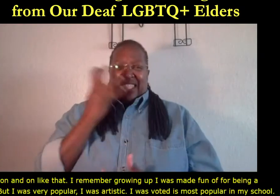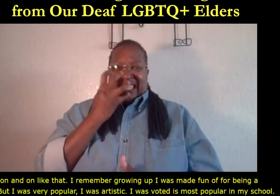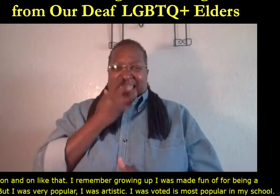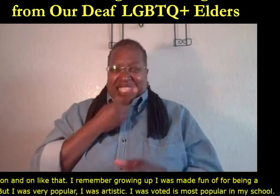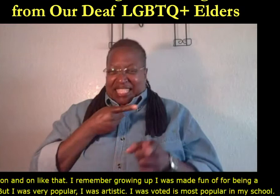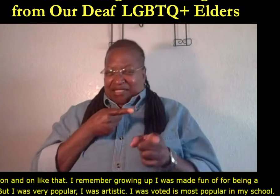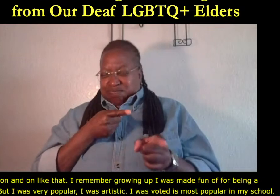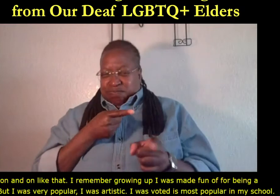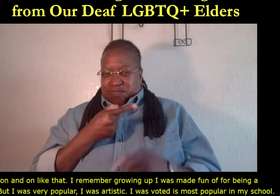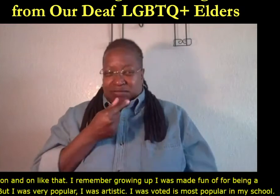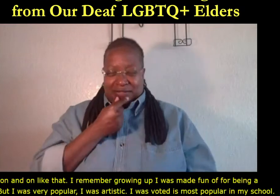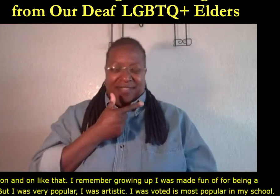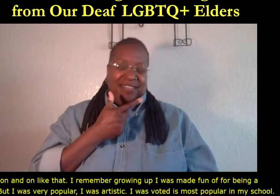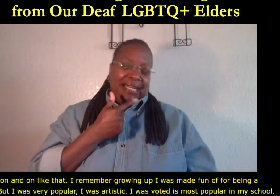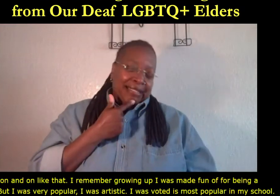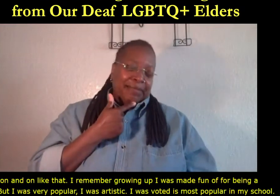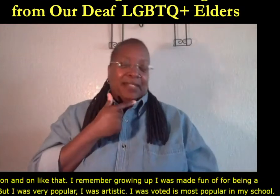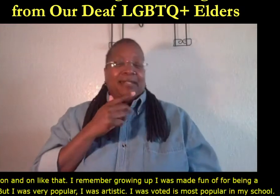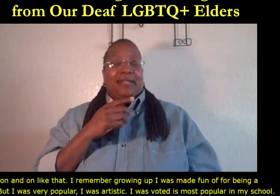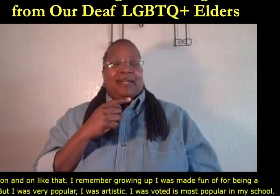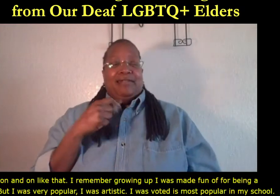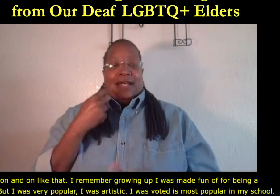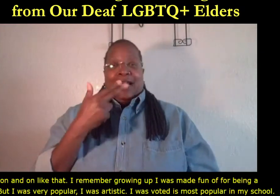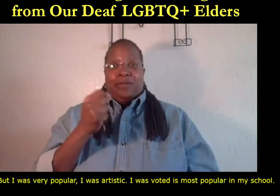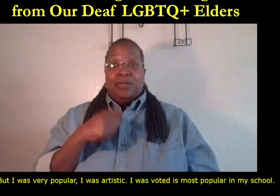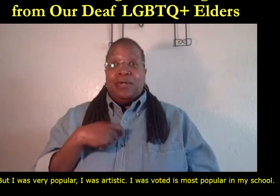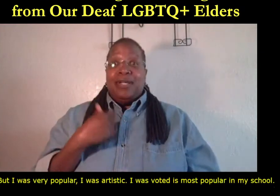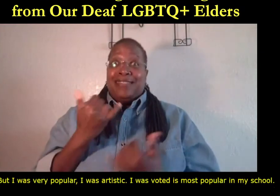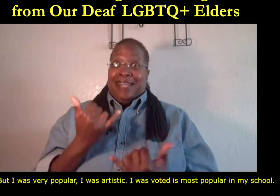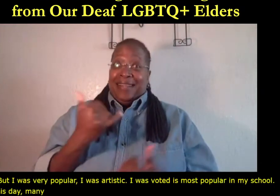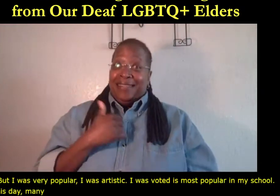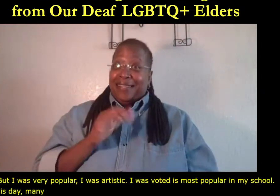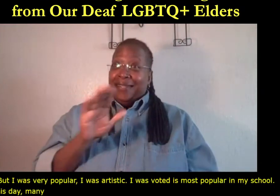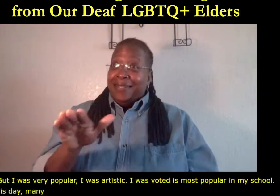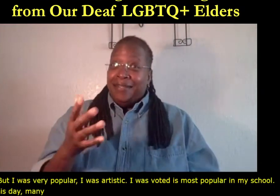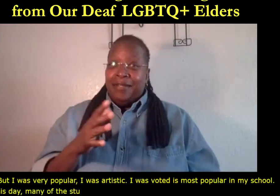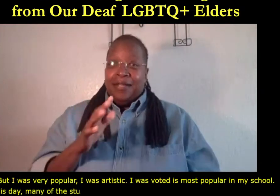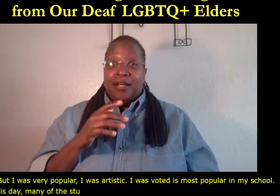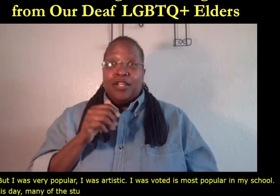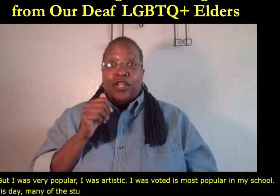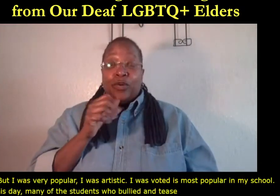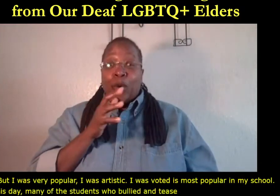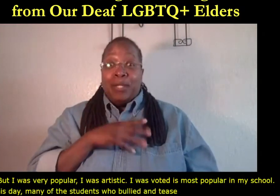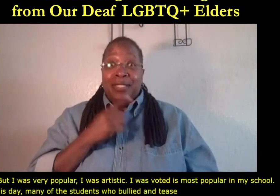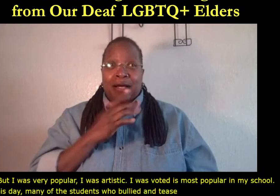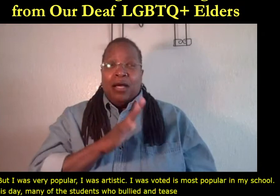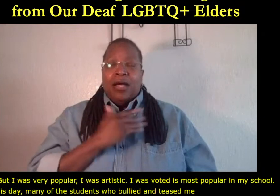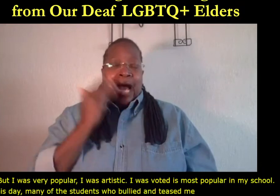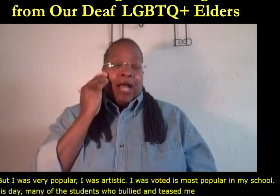lesbian one person who was a lesbian in high school said um